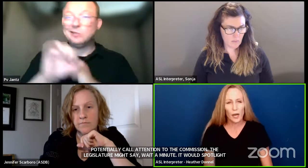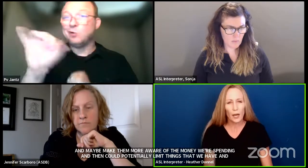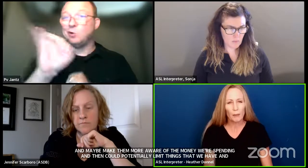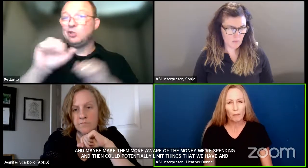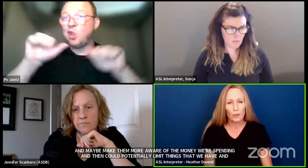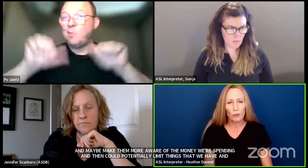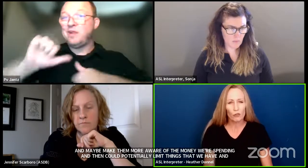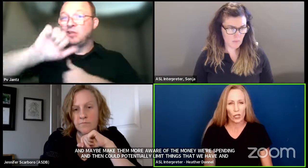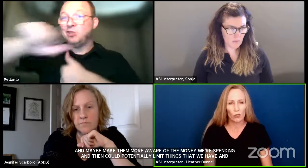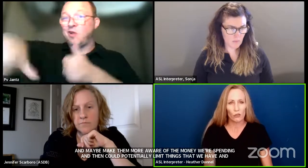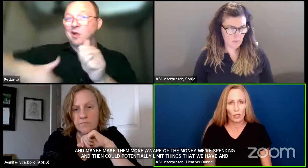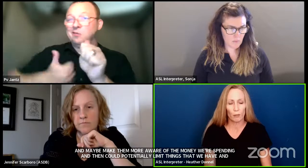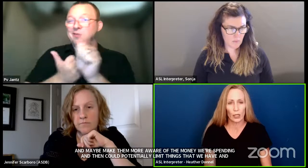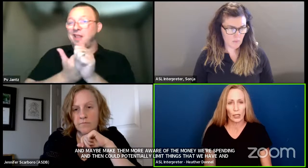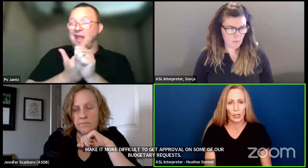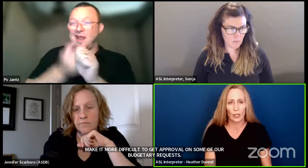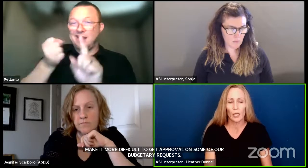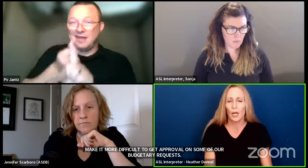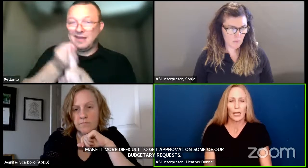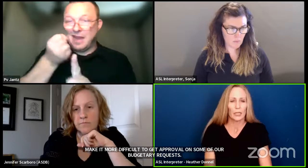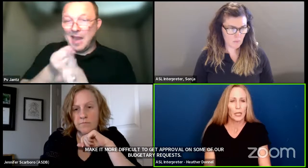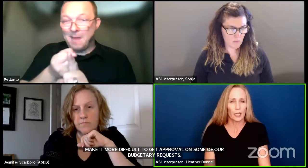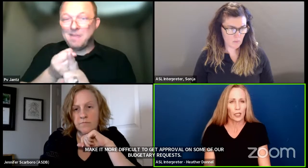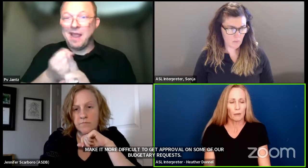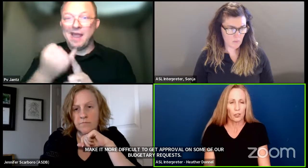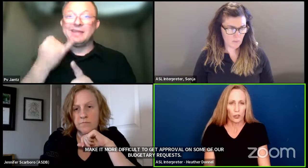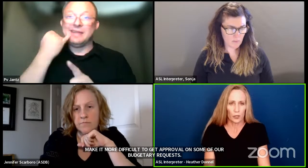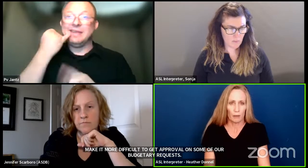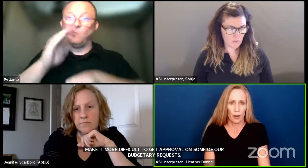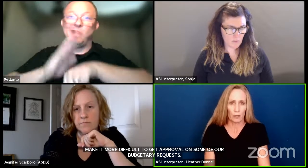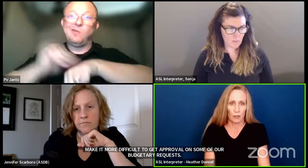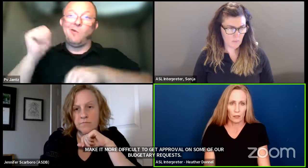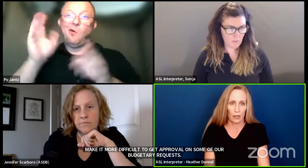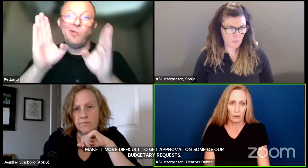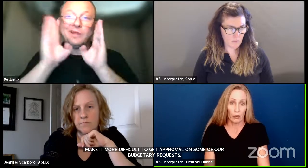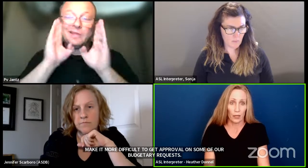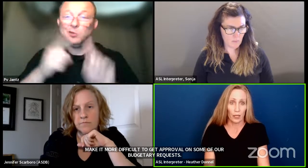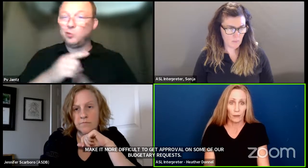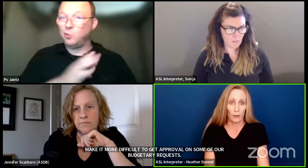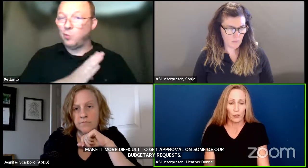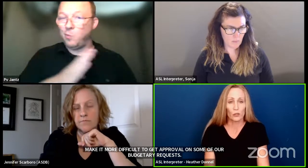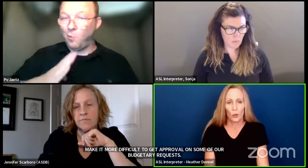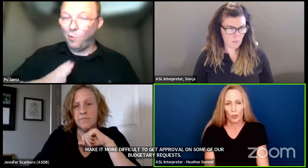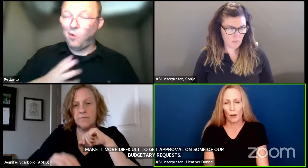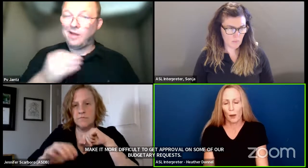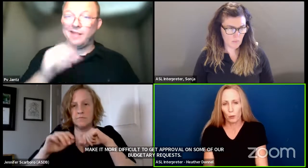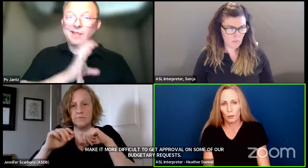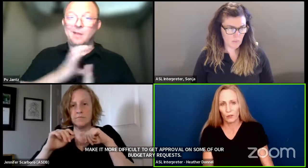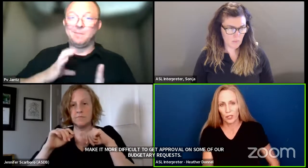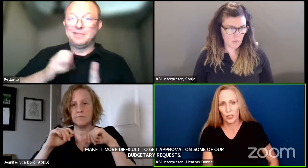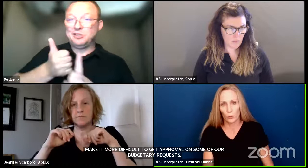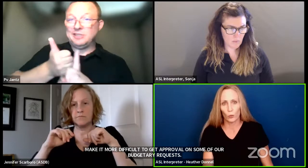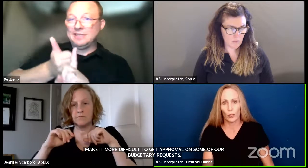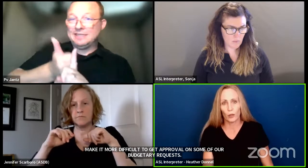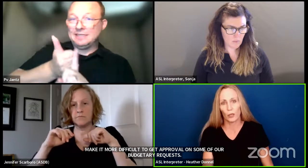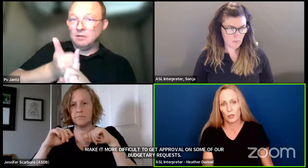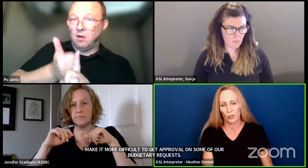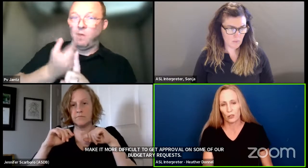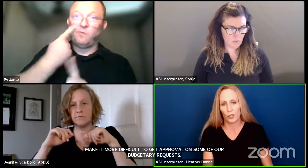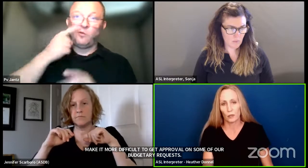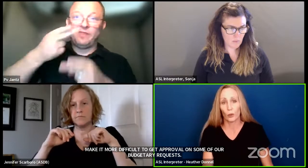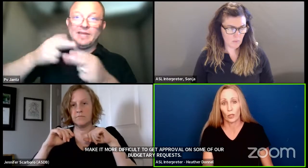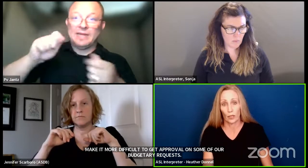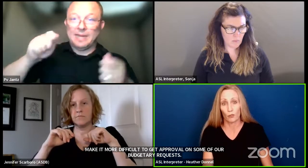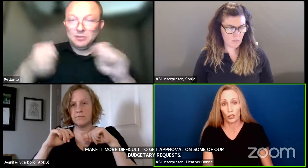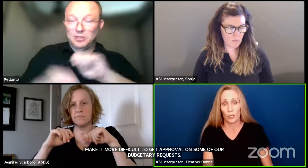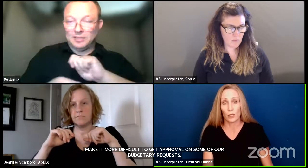a one-time, change in marketing? It's not going to be just an impact in that area. So I would be afraid that it would call